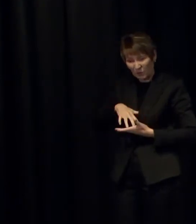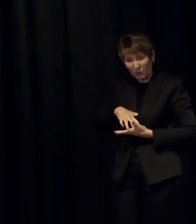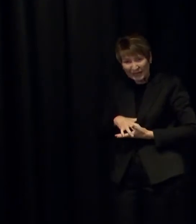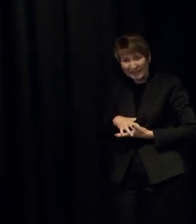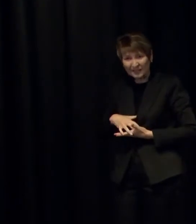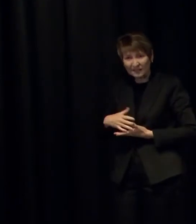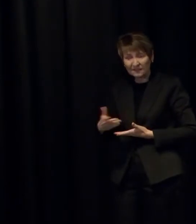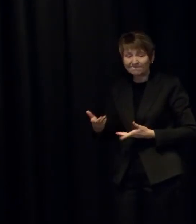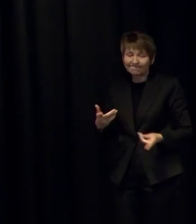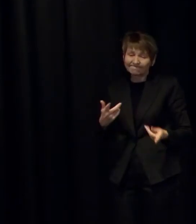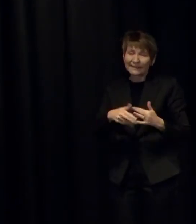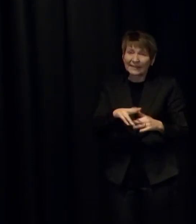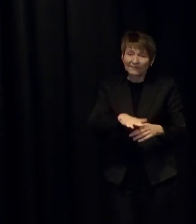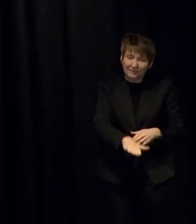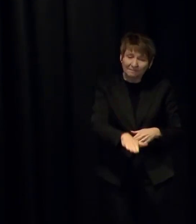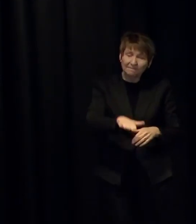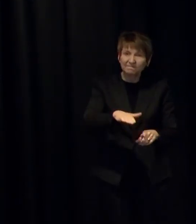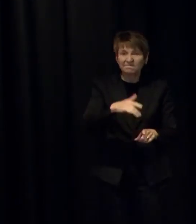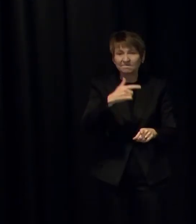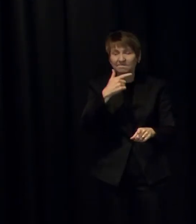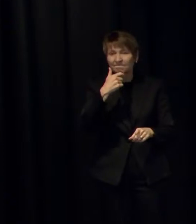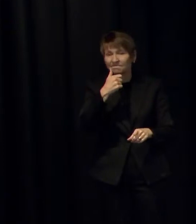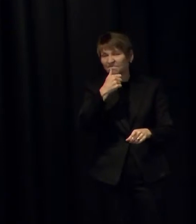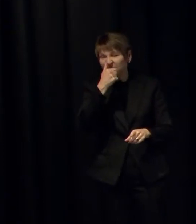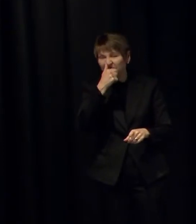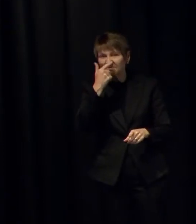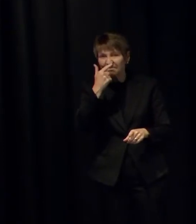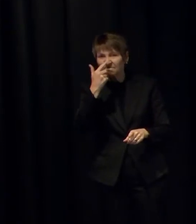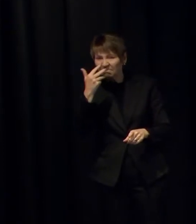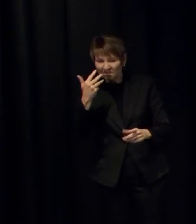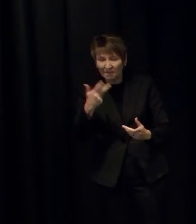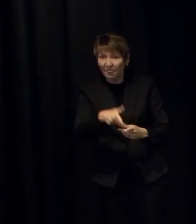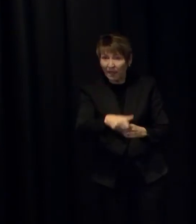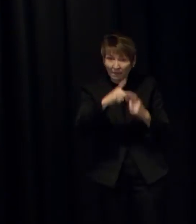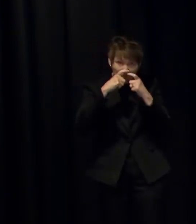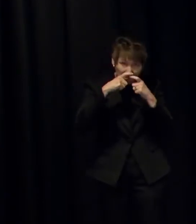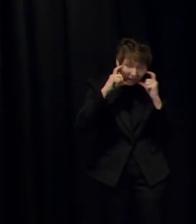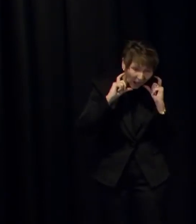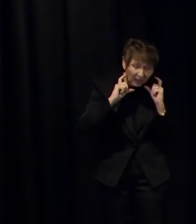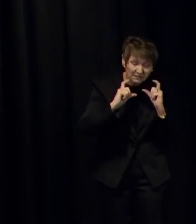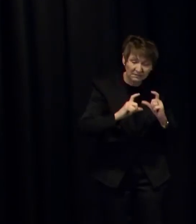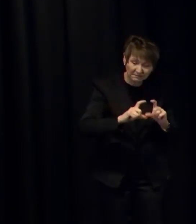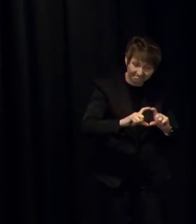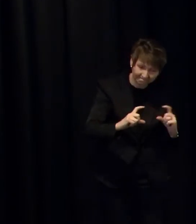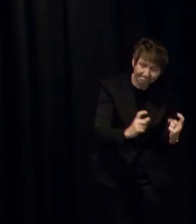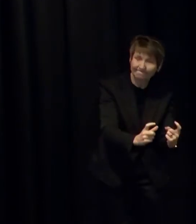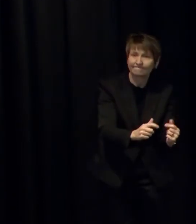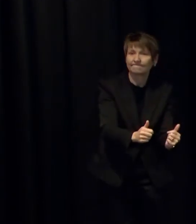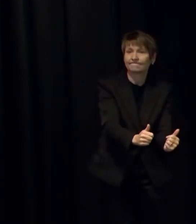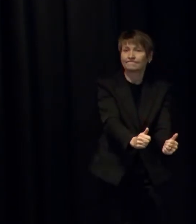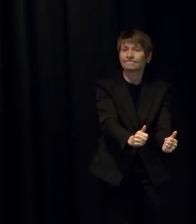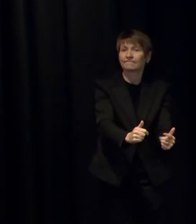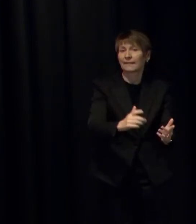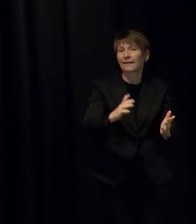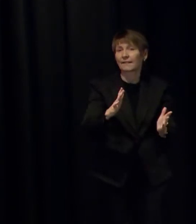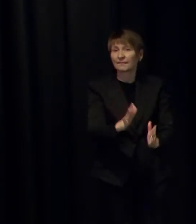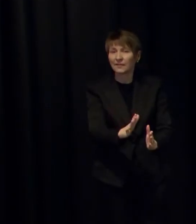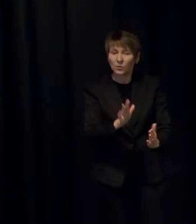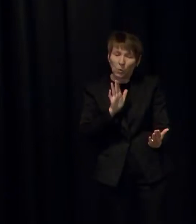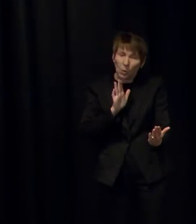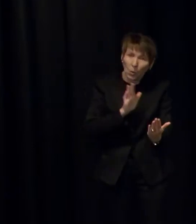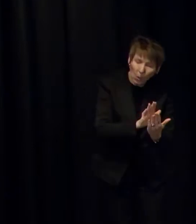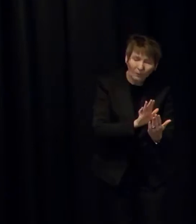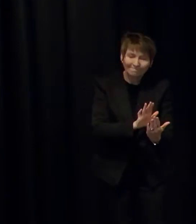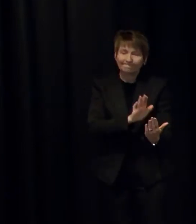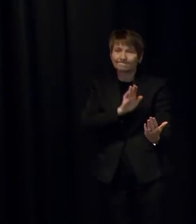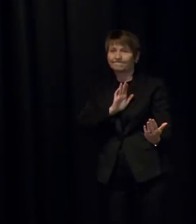who can wear them and meeting outside and minimising those interactions while we can. is useful advice. But of course